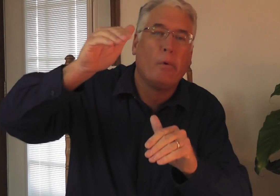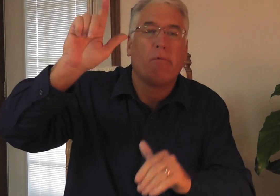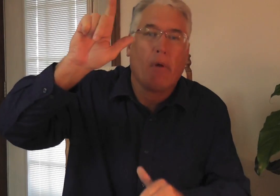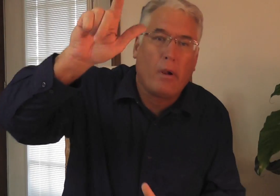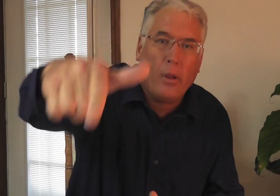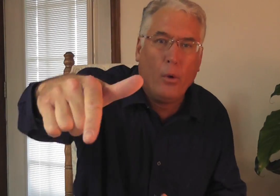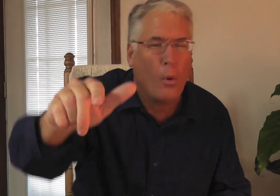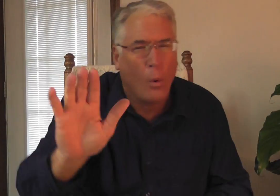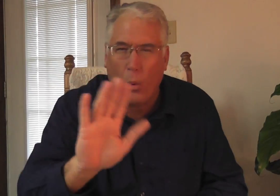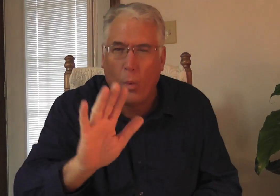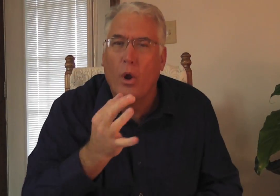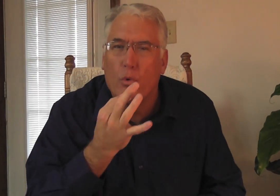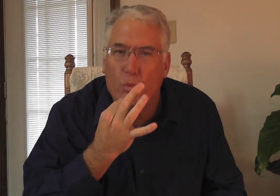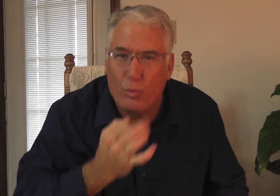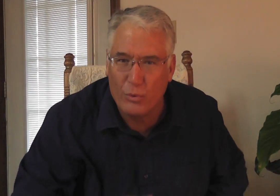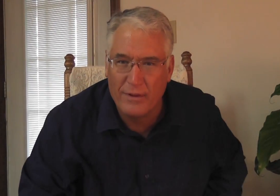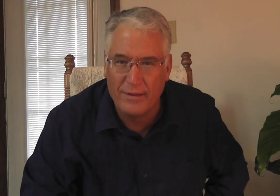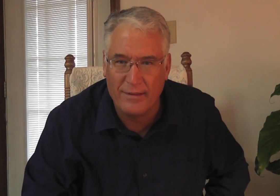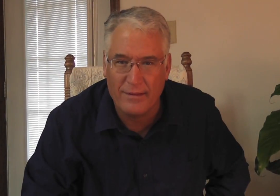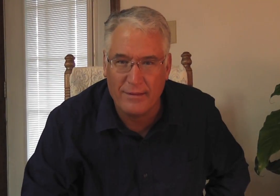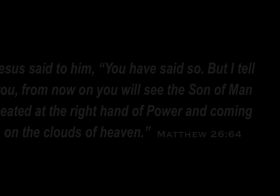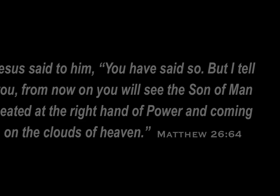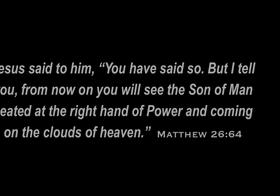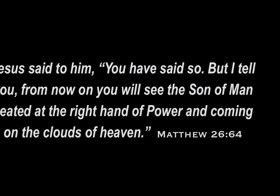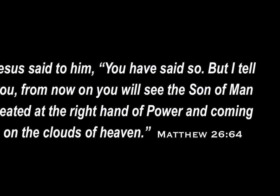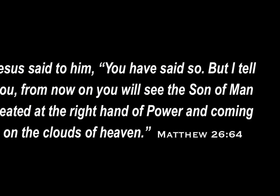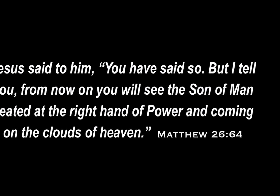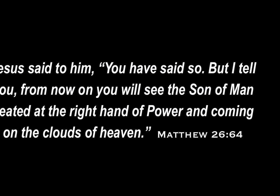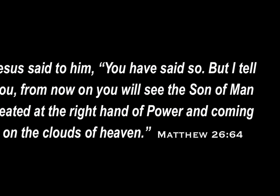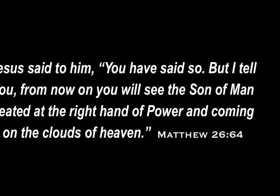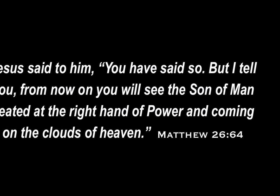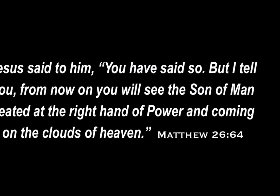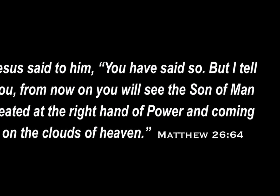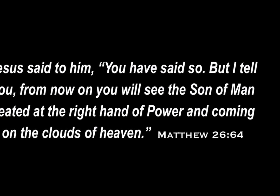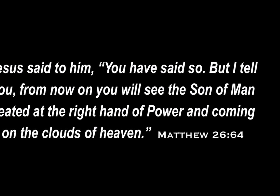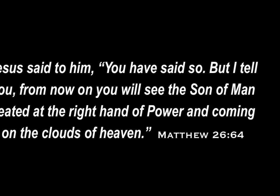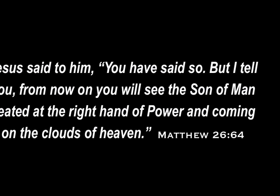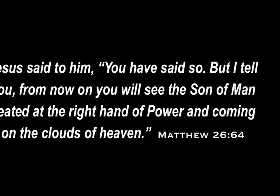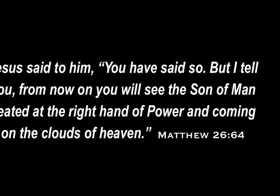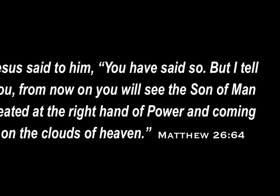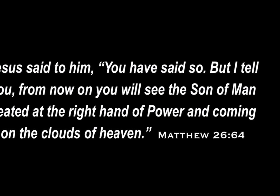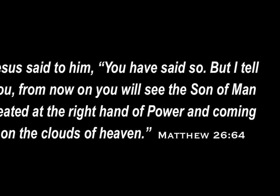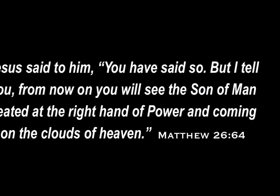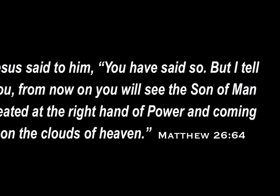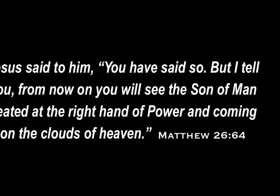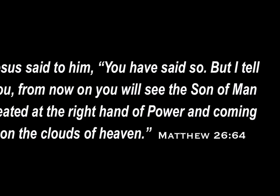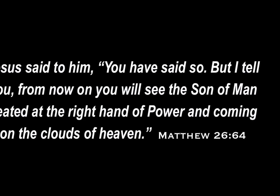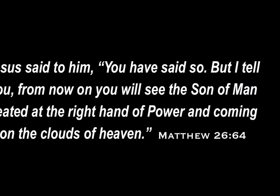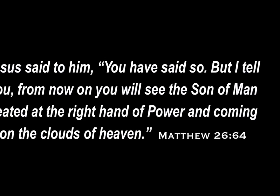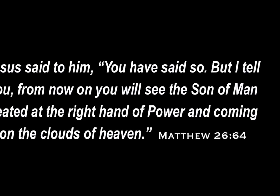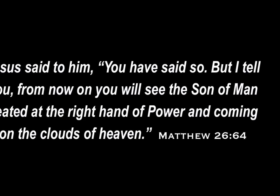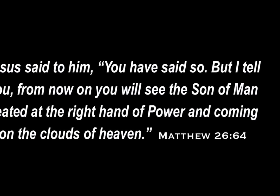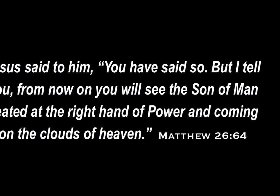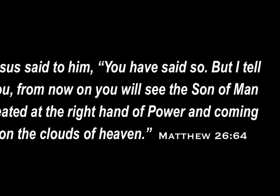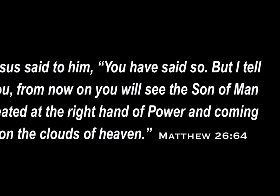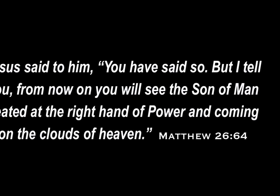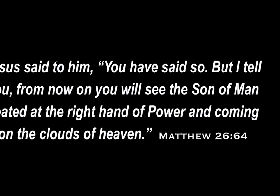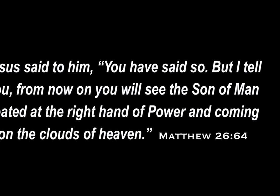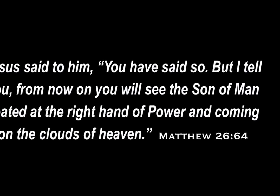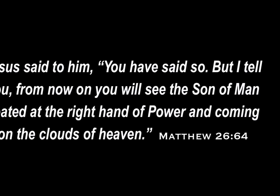years, that he would come in the clouds. Jesus said to him, You have said so. But I tell you, from now on you will see the Son of